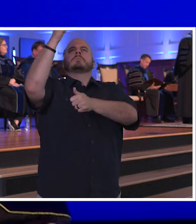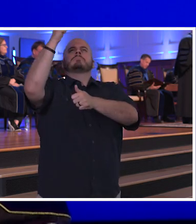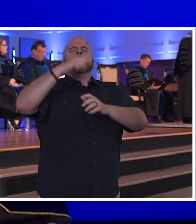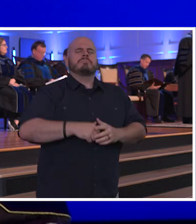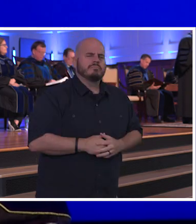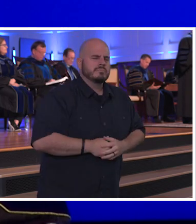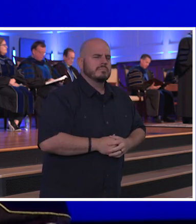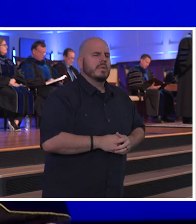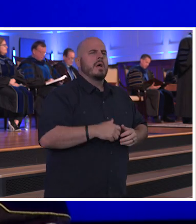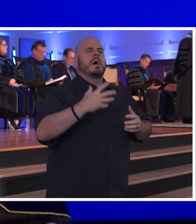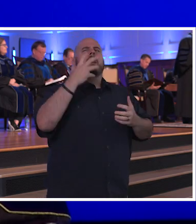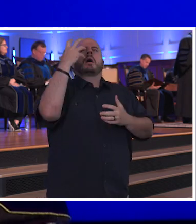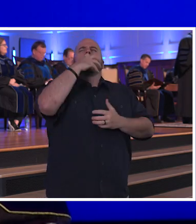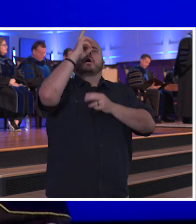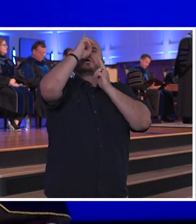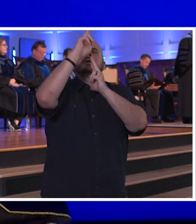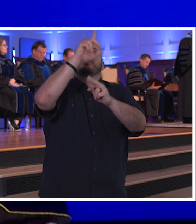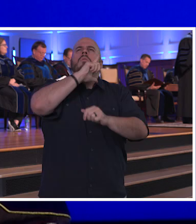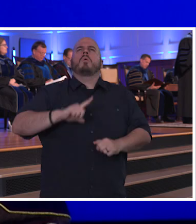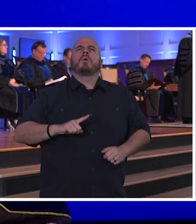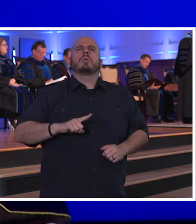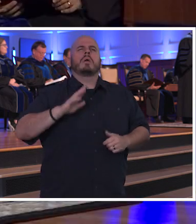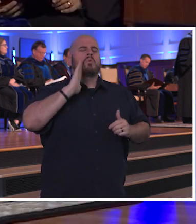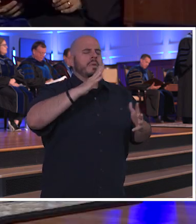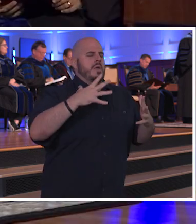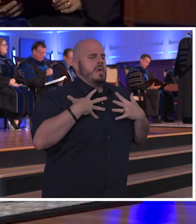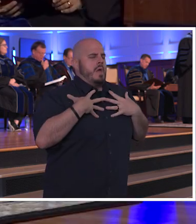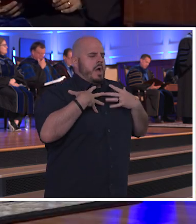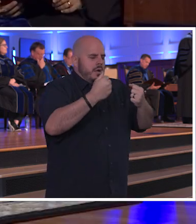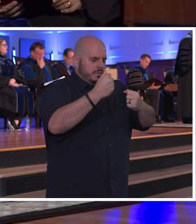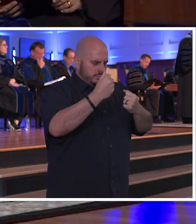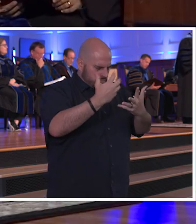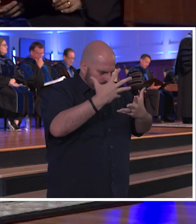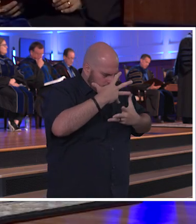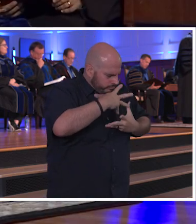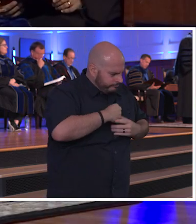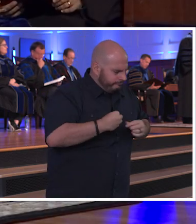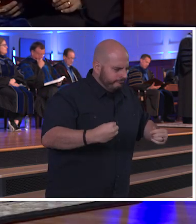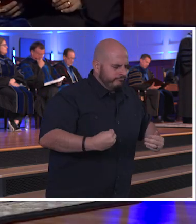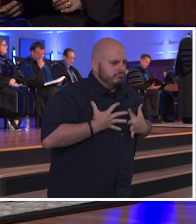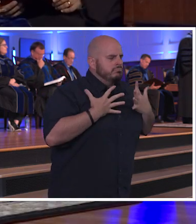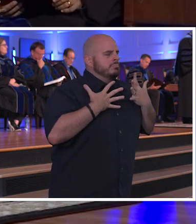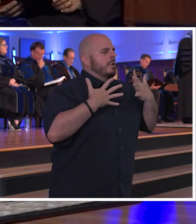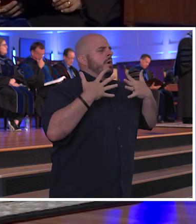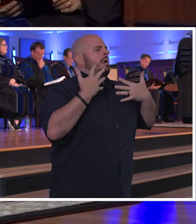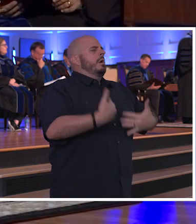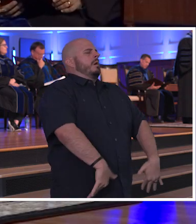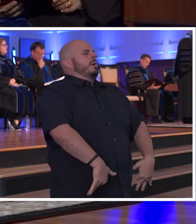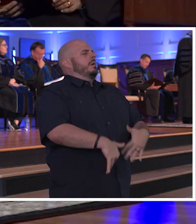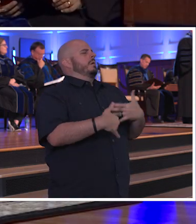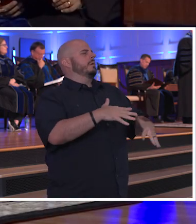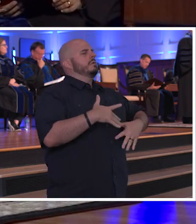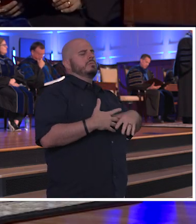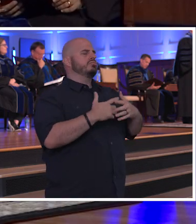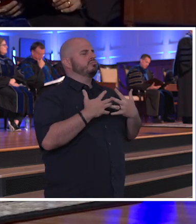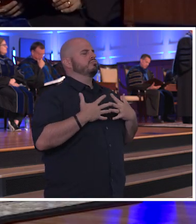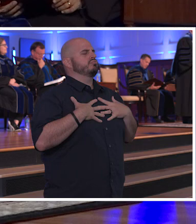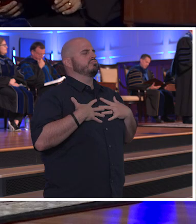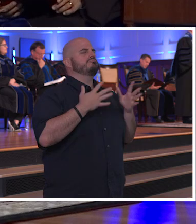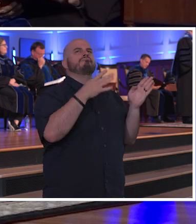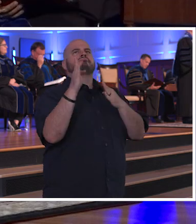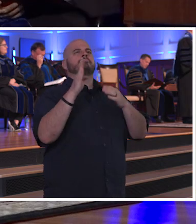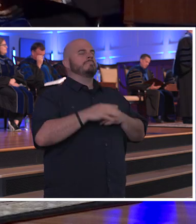will be healing to your flesh and refreshment to your bones. Yvette Aarons is